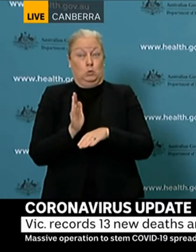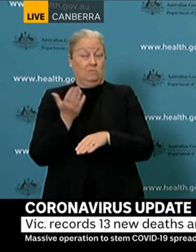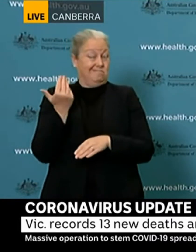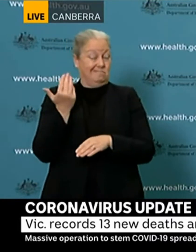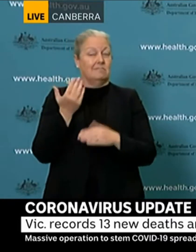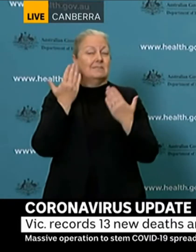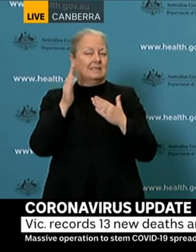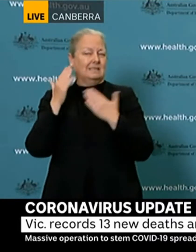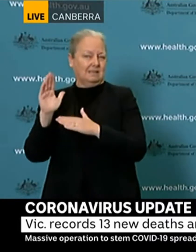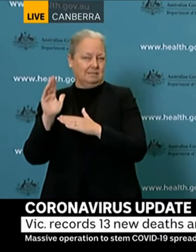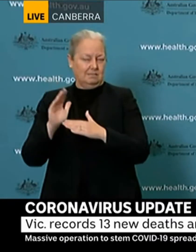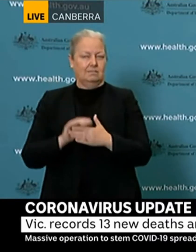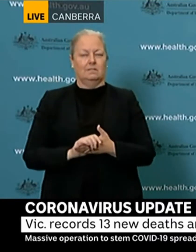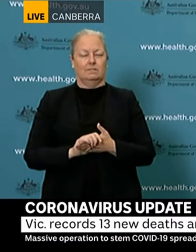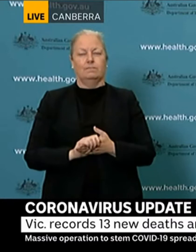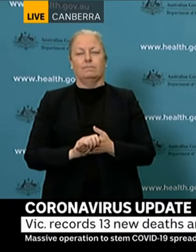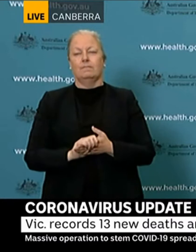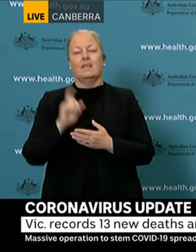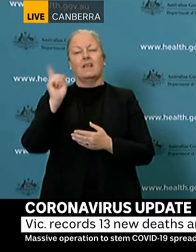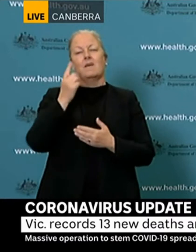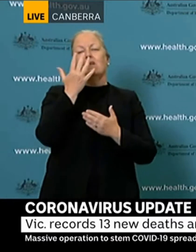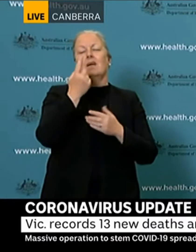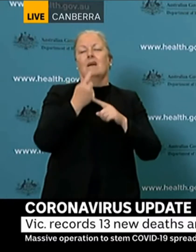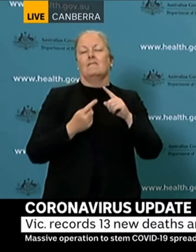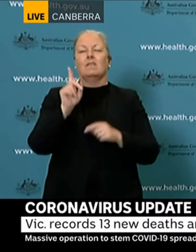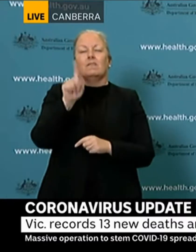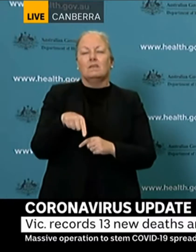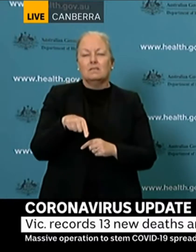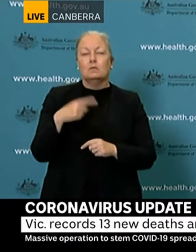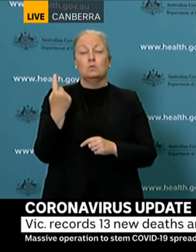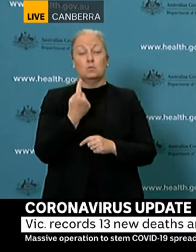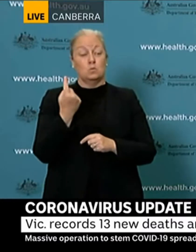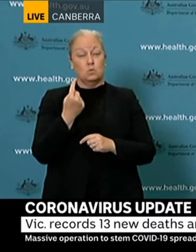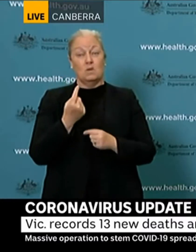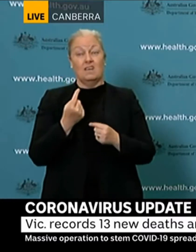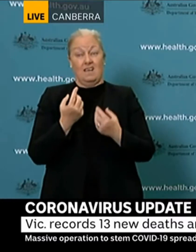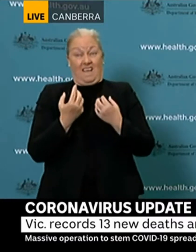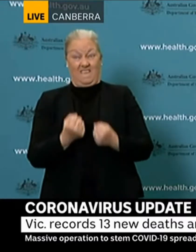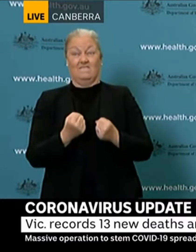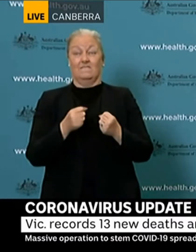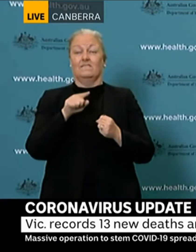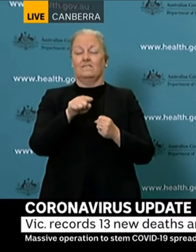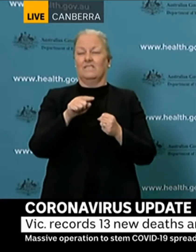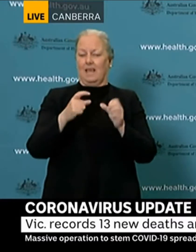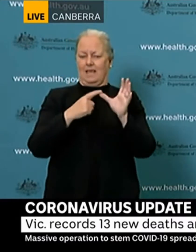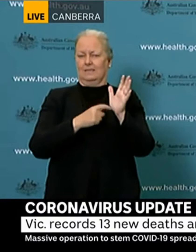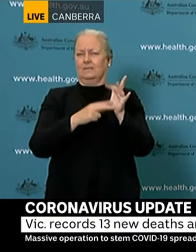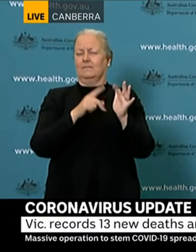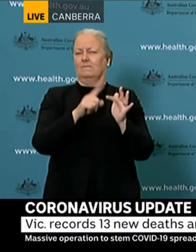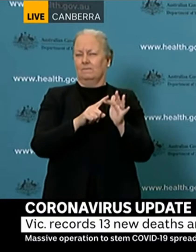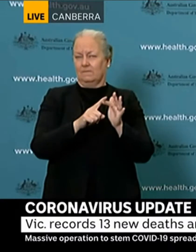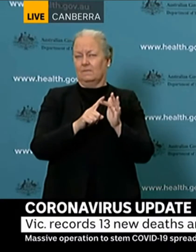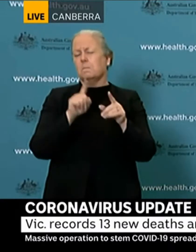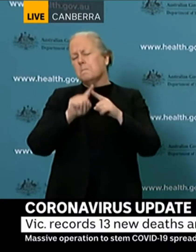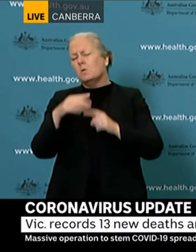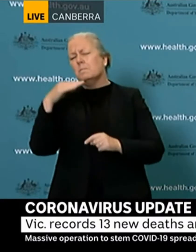hours. We have now over 5,500 active cases, most of those in Melbourne, but also some